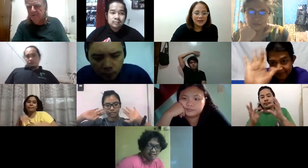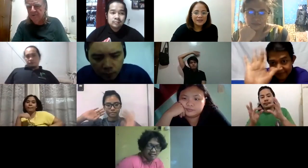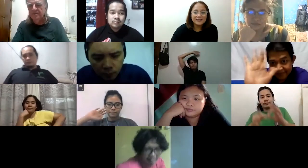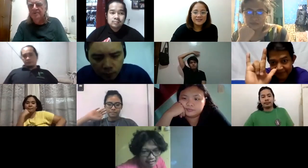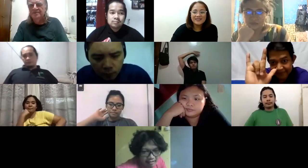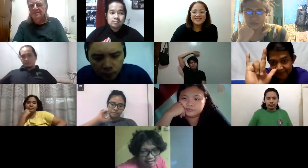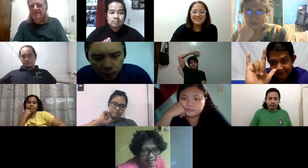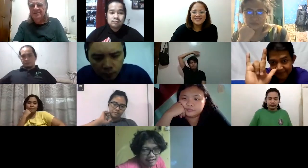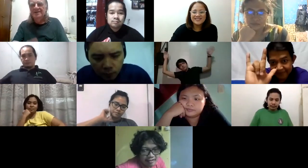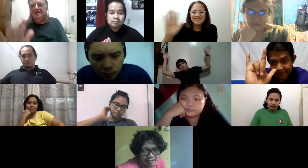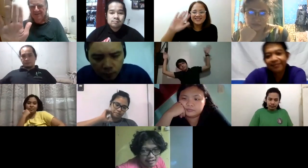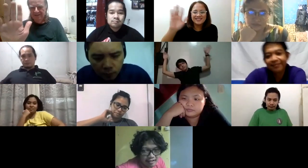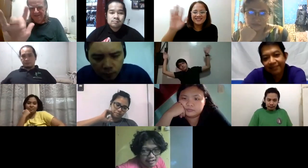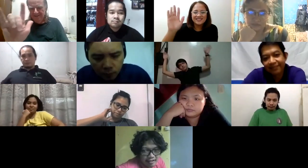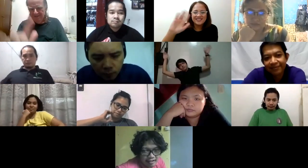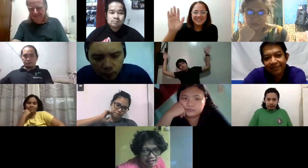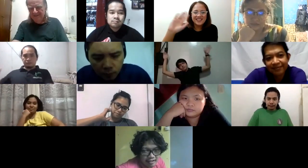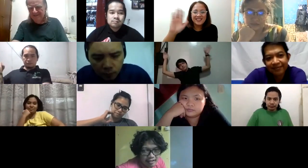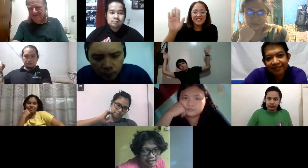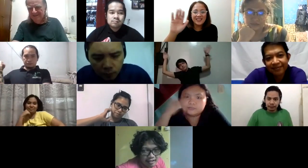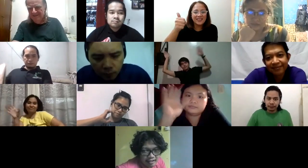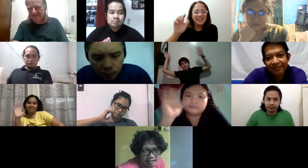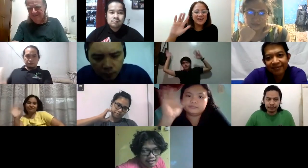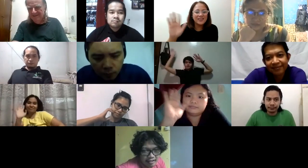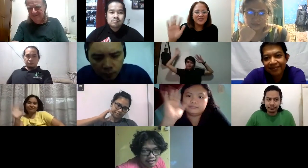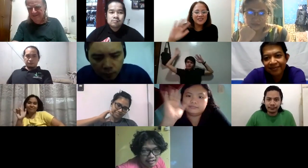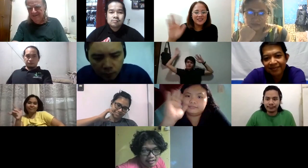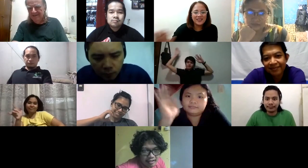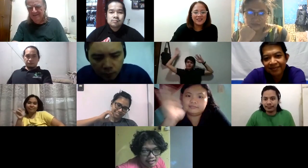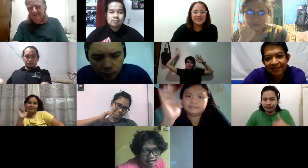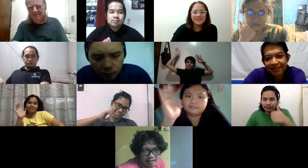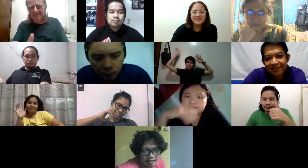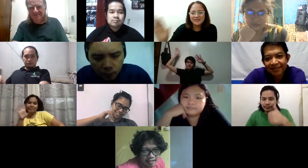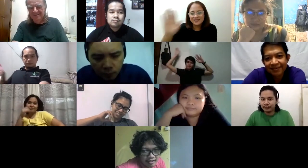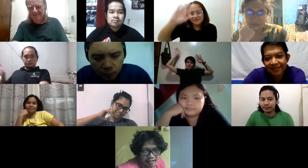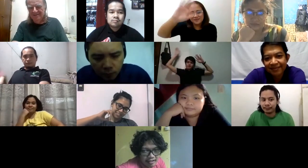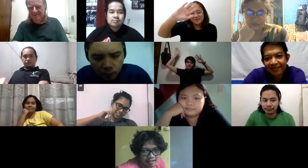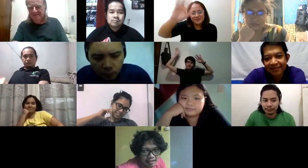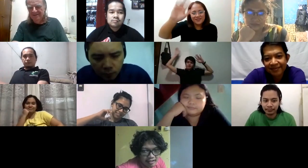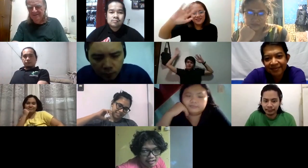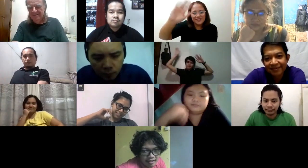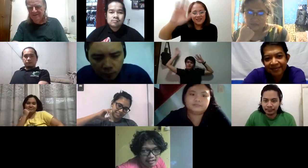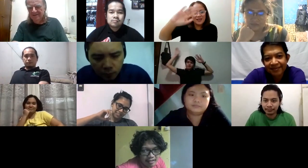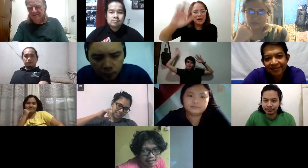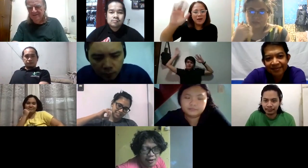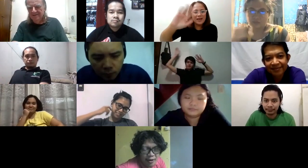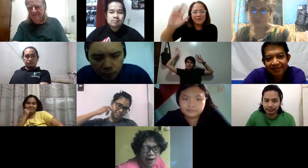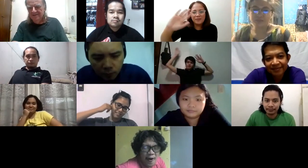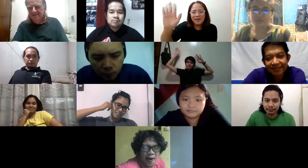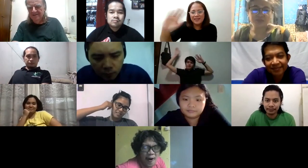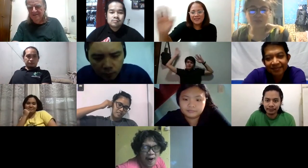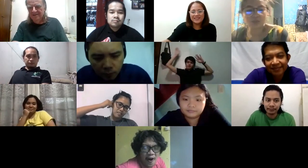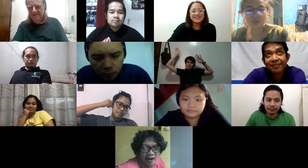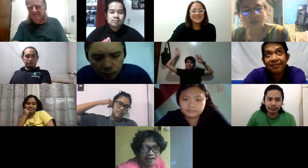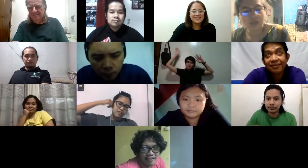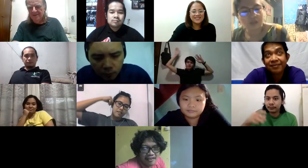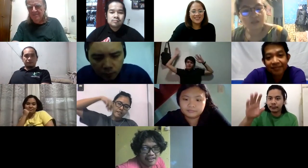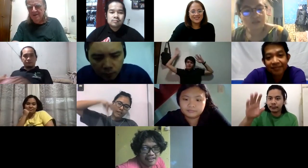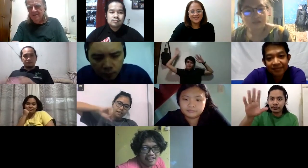interpreters. Yeah. Sorry, Thank you. Amber. Thank you. Thank you, Amber. I'm Bye-bye. reload. Bye-bye. Bye-bye. Bye-bye.